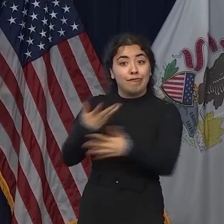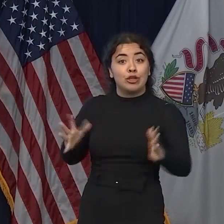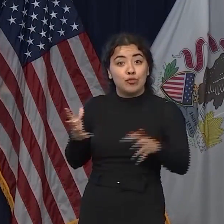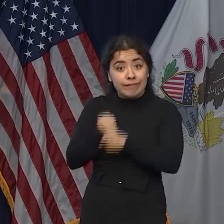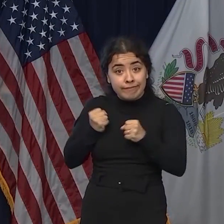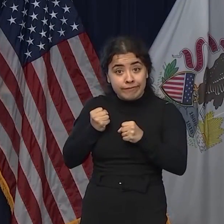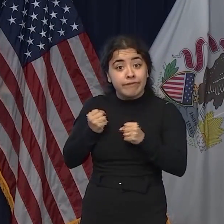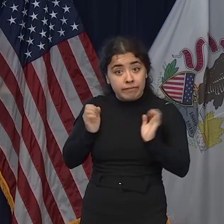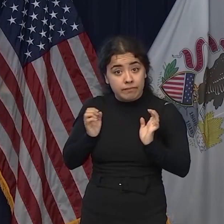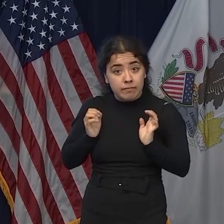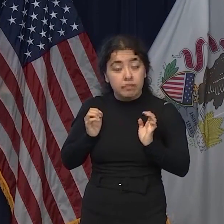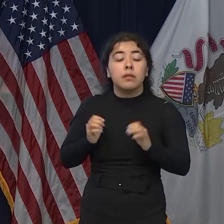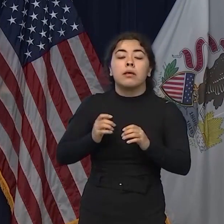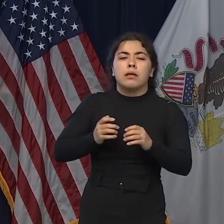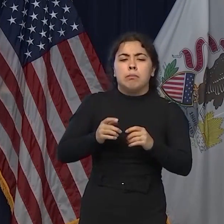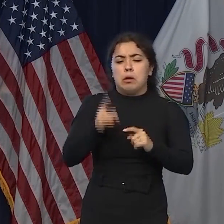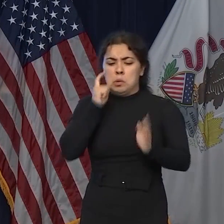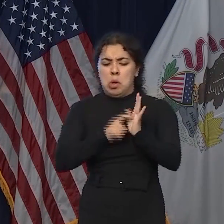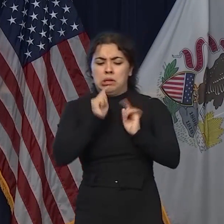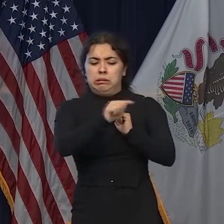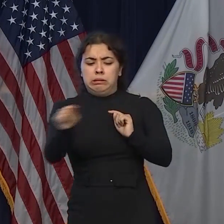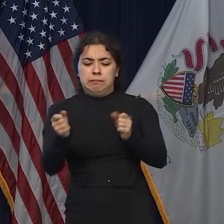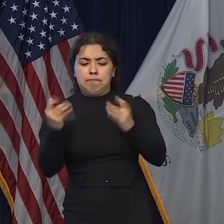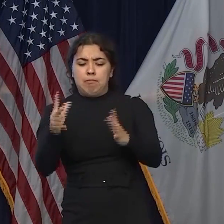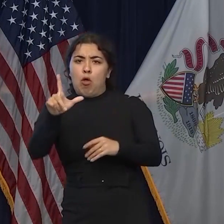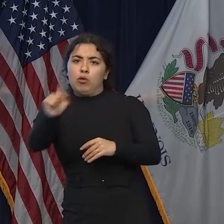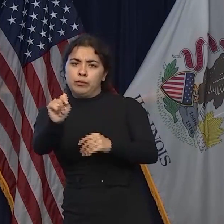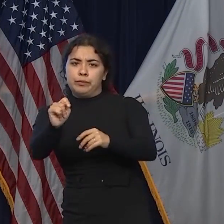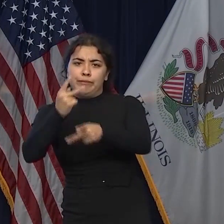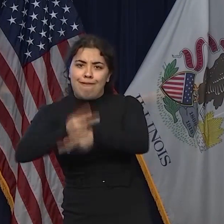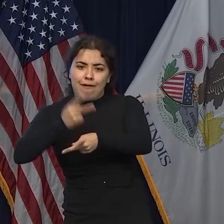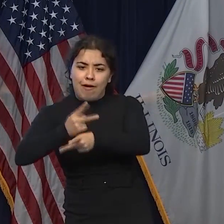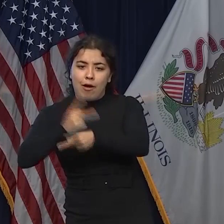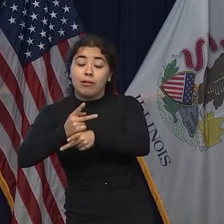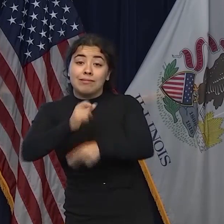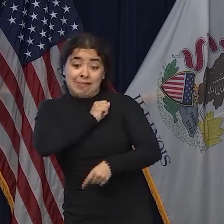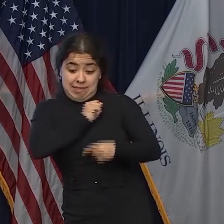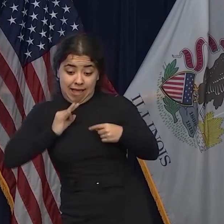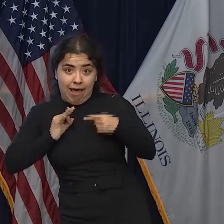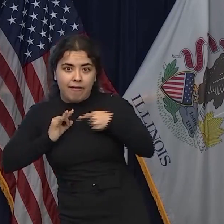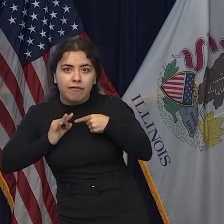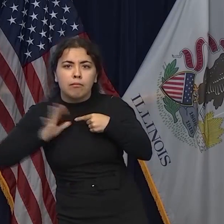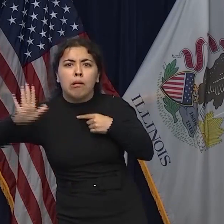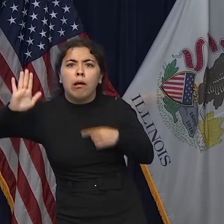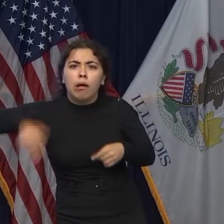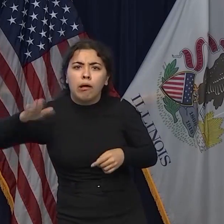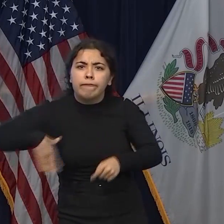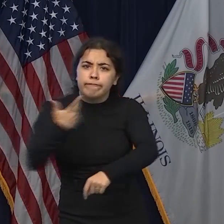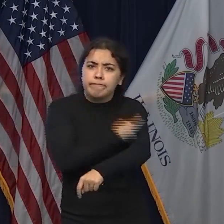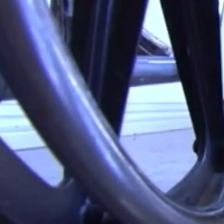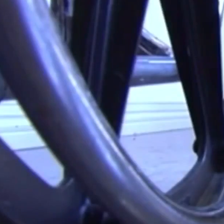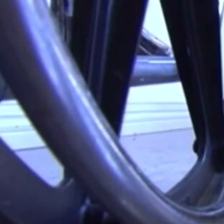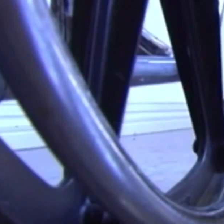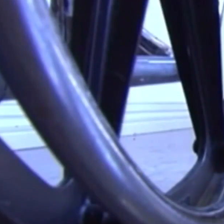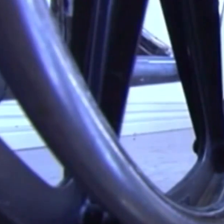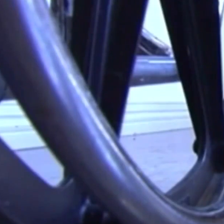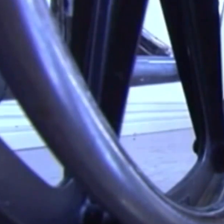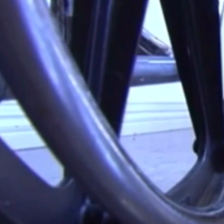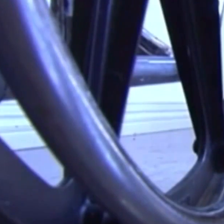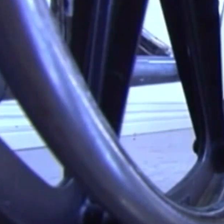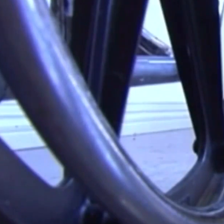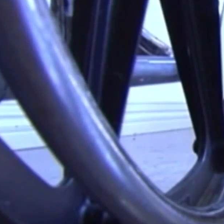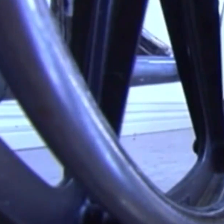And yet, many of the long-term care facilities' employees have themselves not been vaccinated. Now,